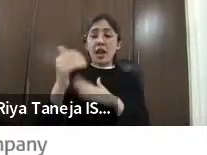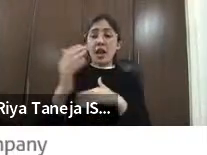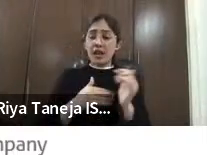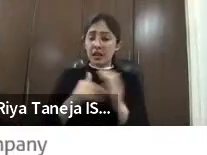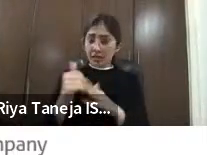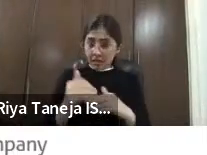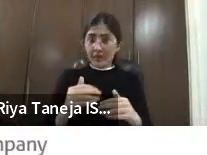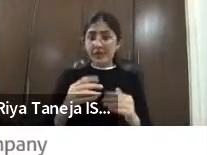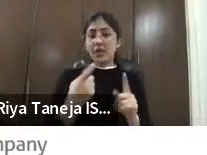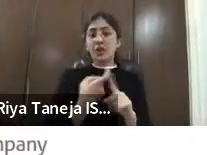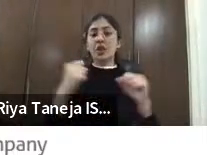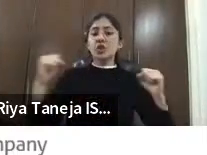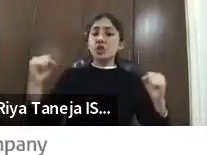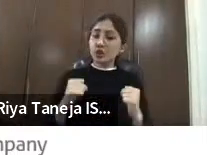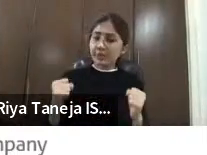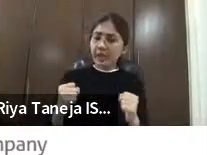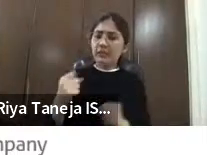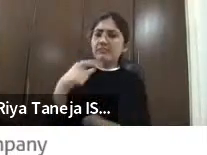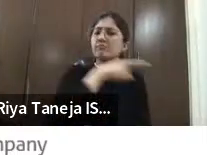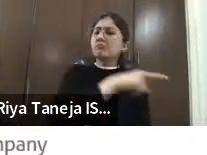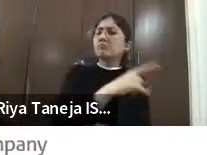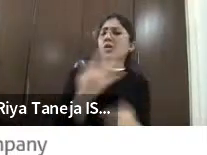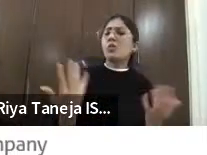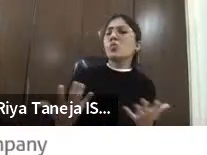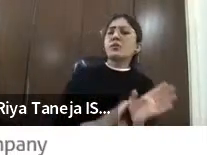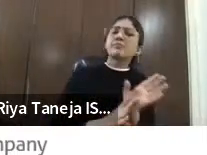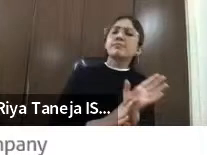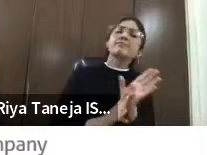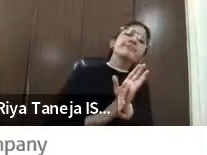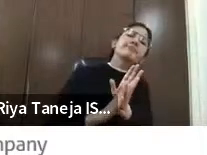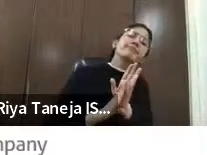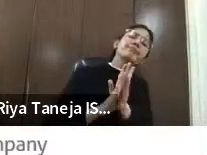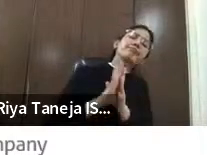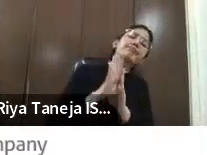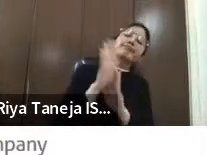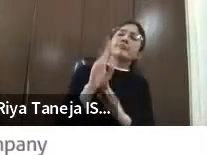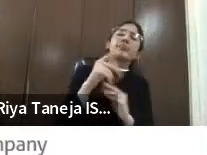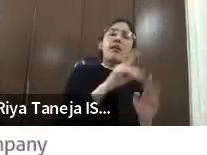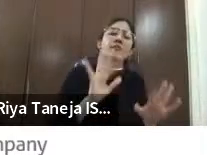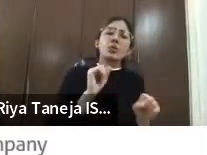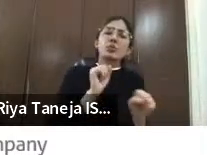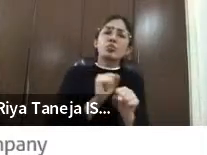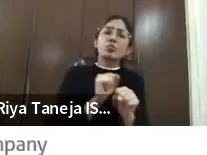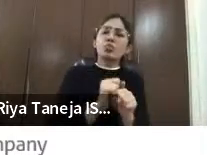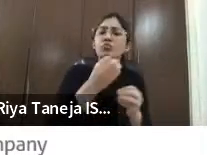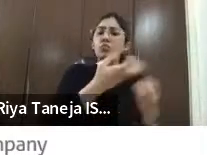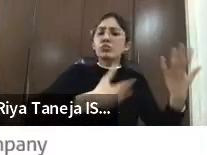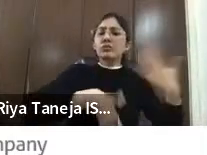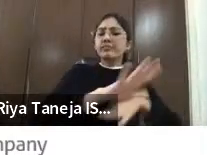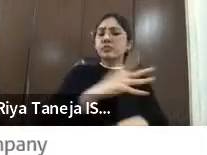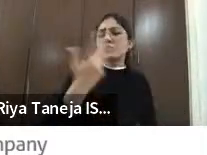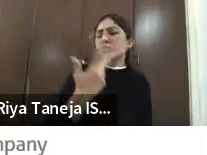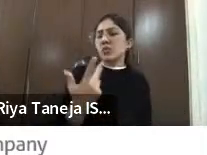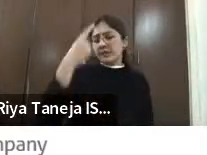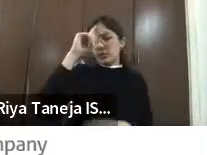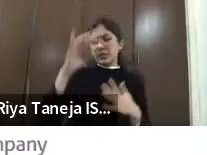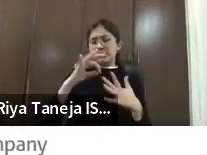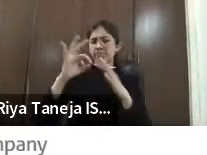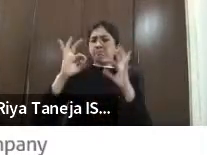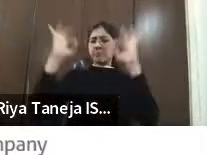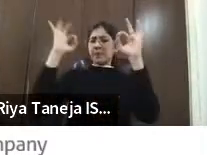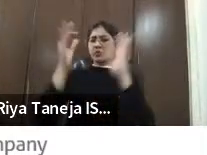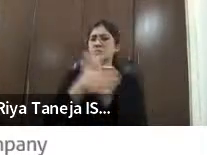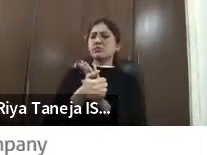of Kashmir is a pioneering and path-breaking enterprise that creates livelihood through specialized skills